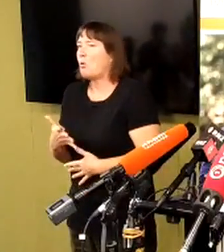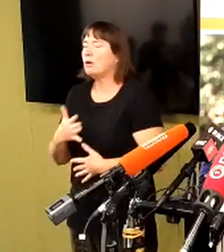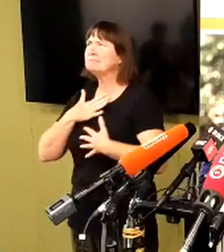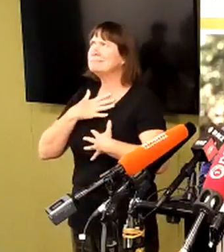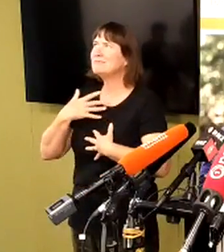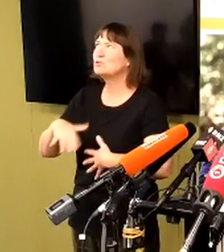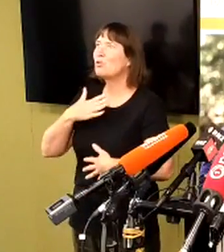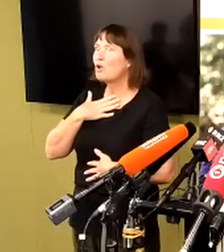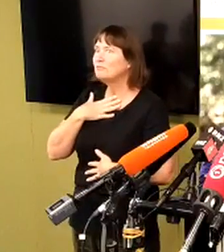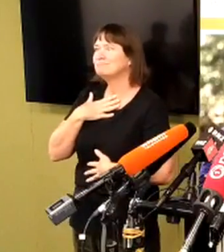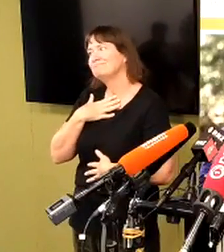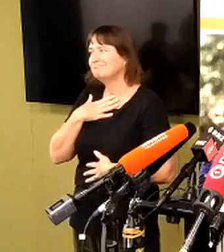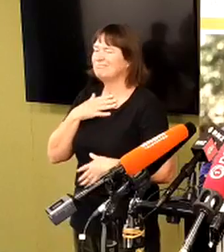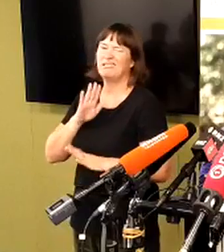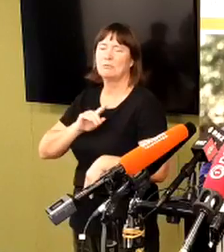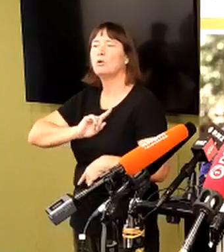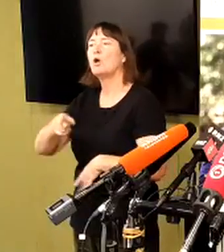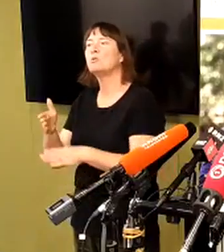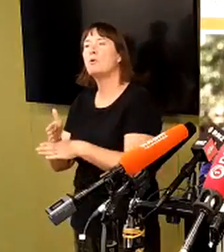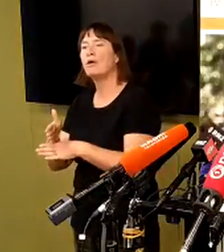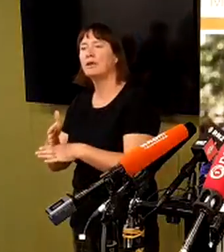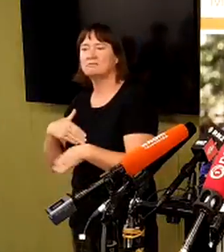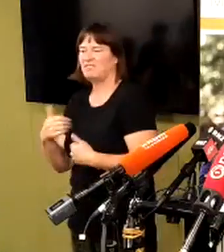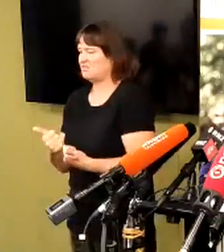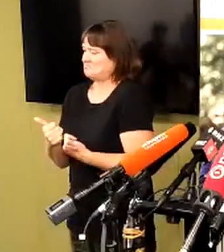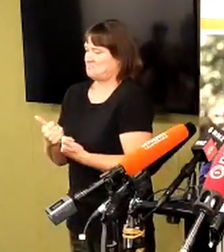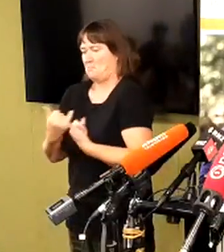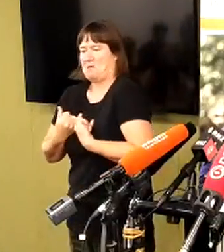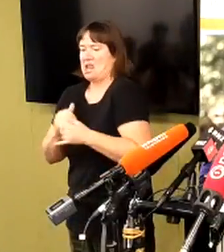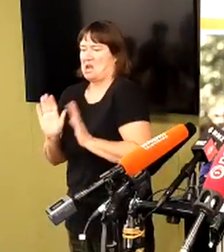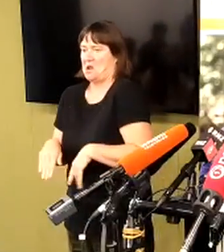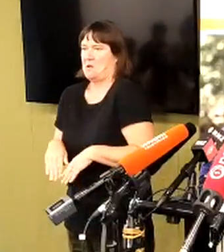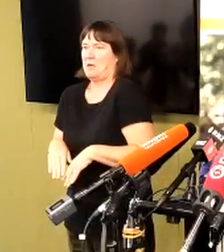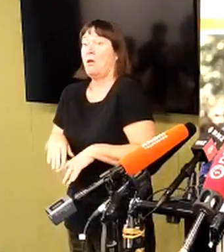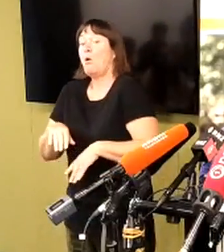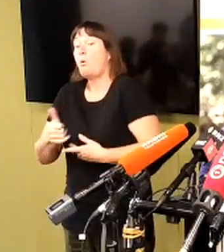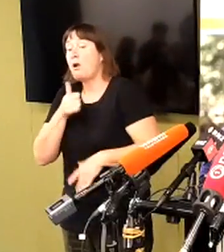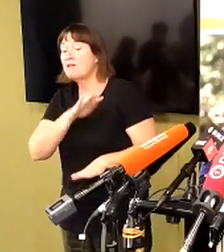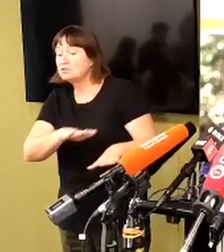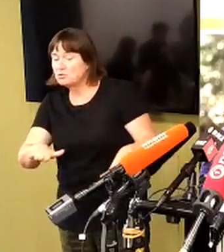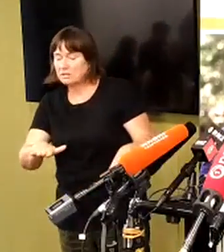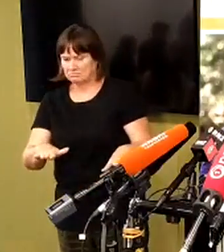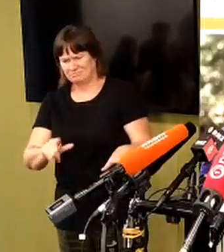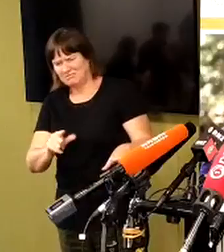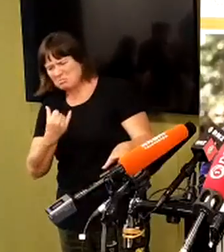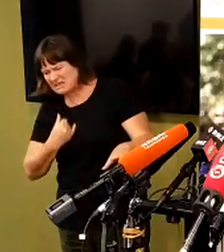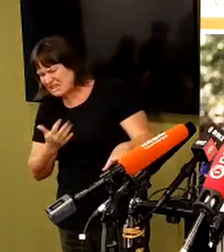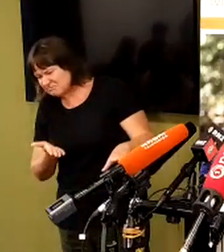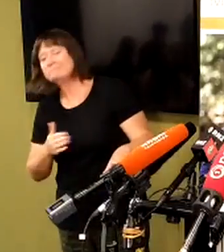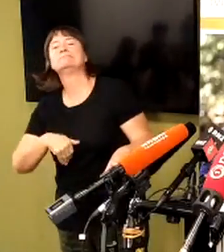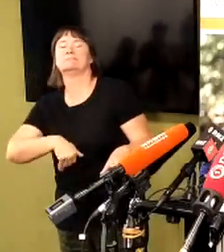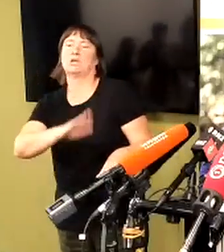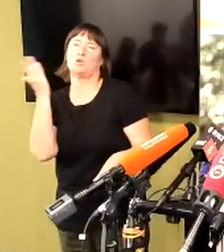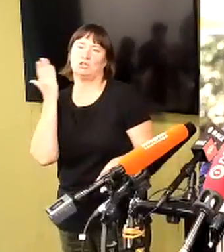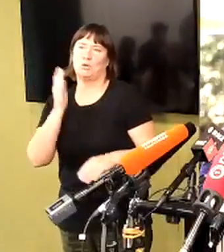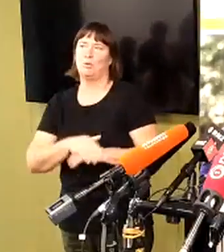sore throat, we might go to work because it's not too bad, or we might, if our child's slightly unwell, send them to school. This